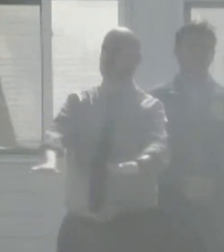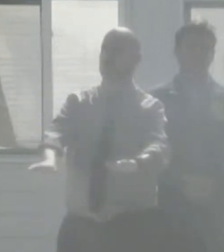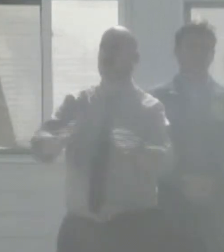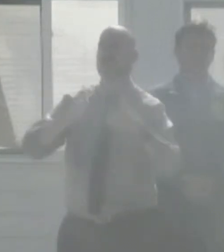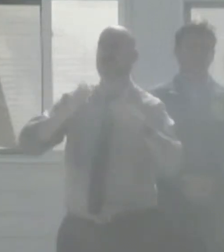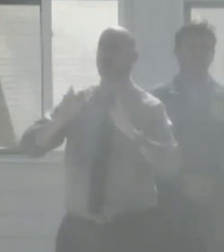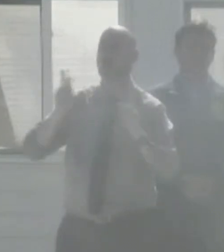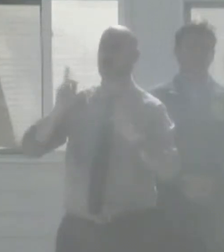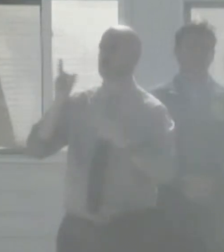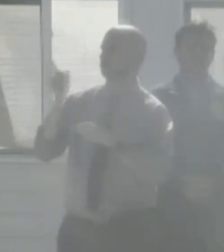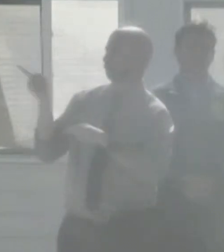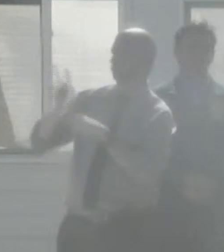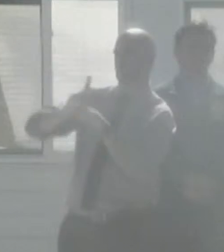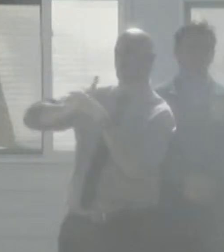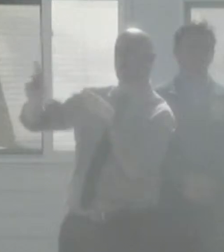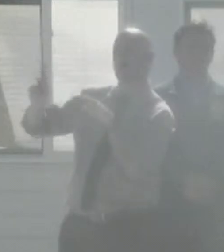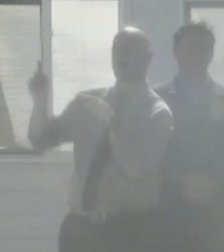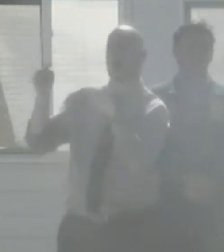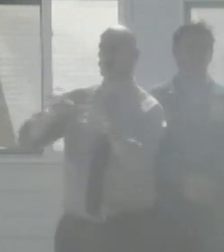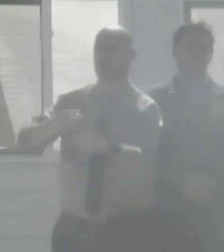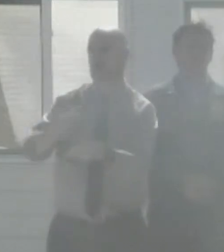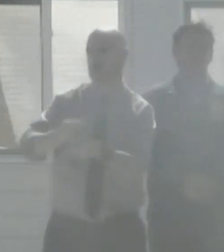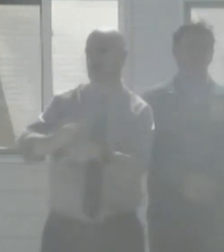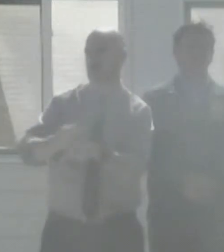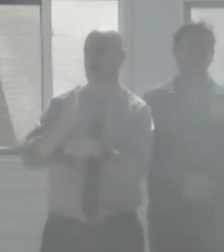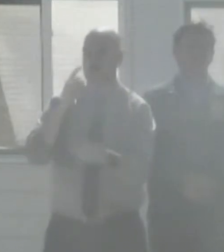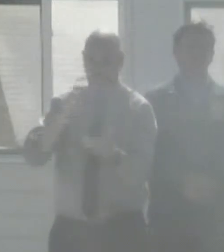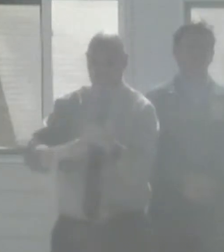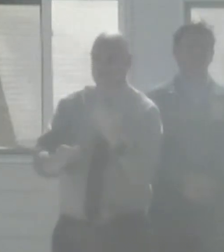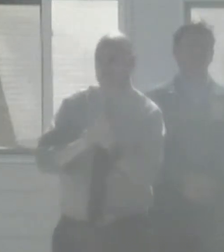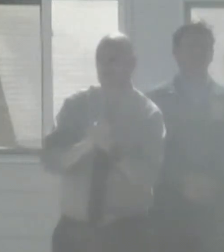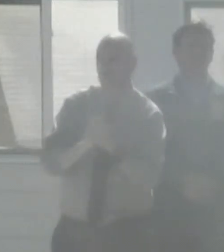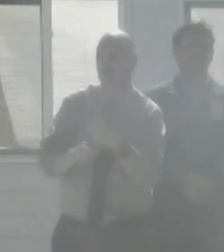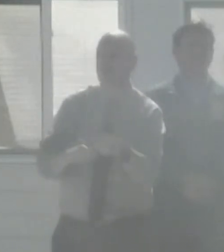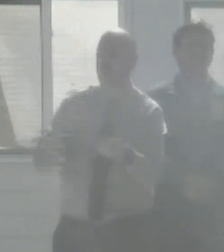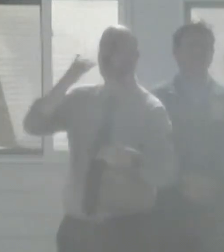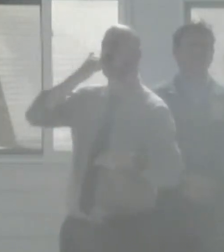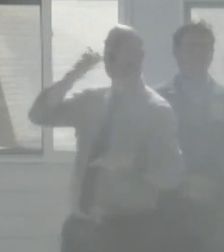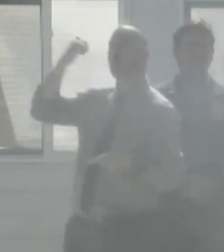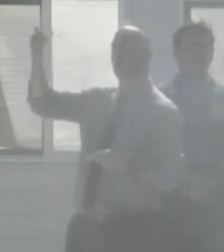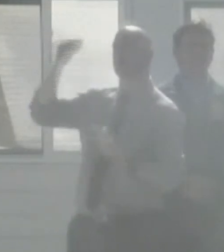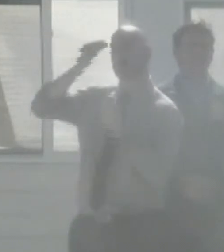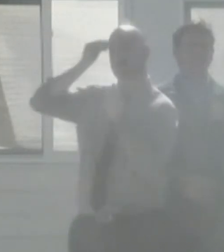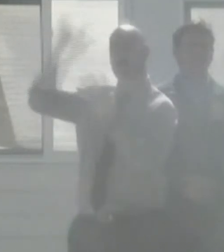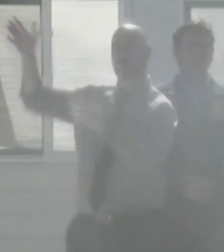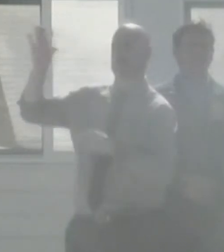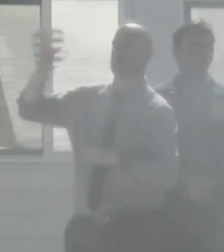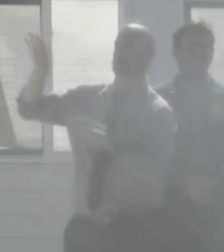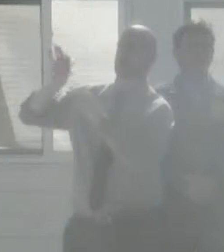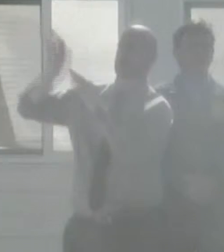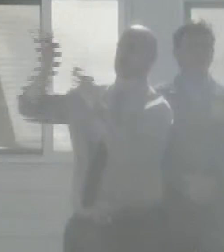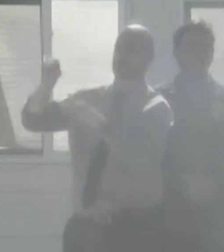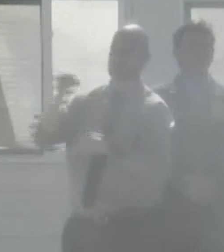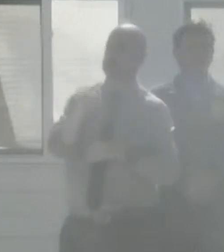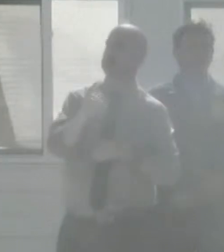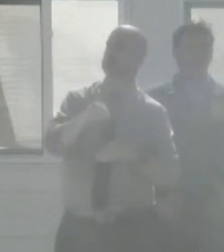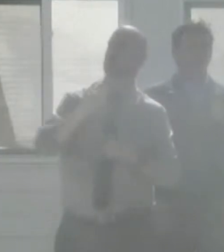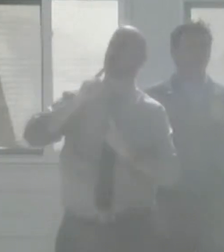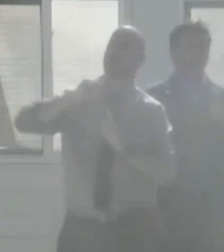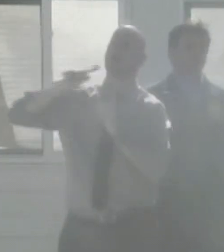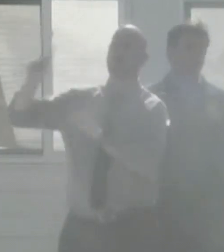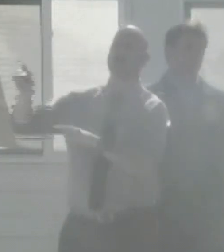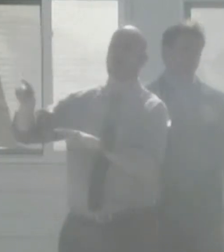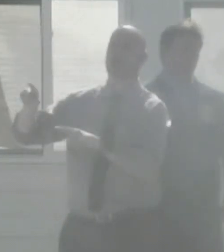If you see a dangerous situation, make sure you call your local authorities and report it so that they can come out and mitigate it. For assistance after the storm,